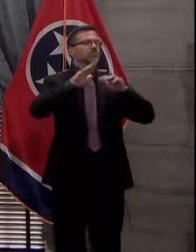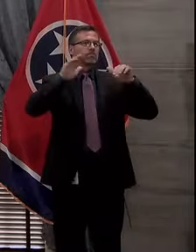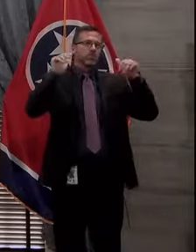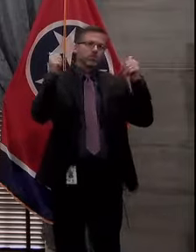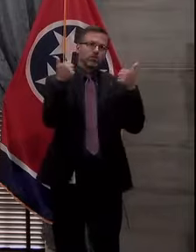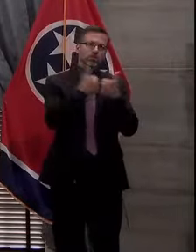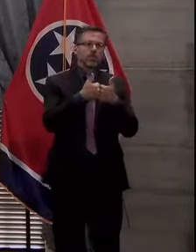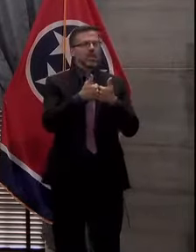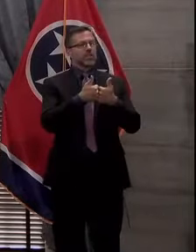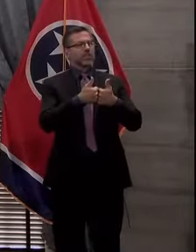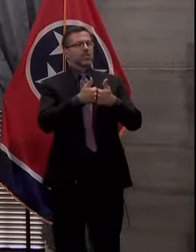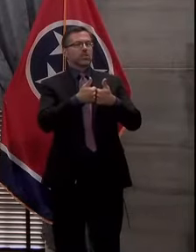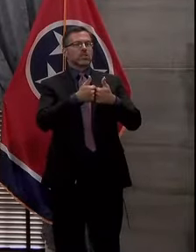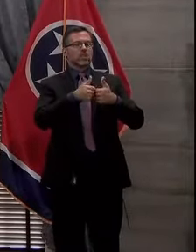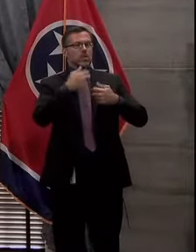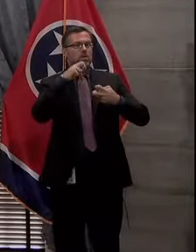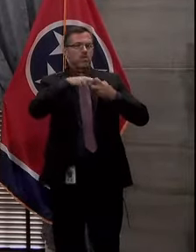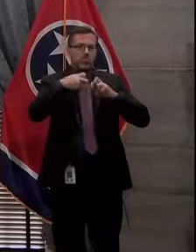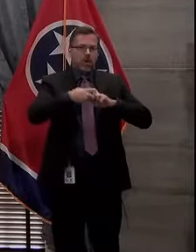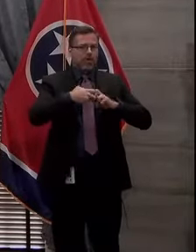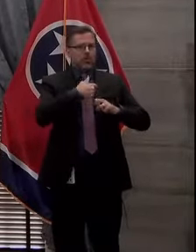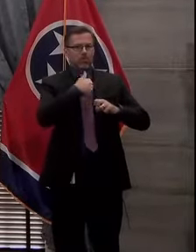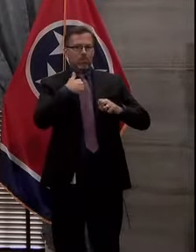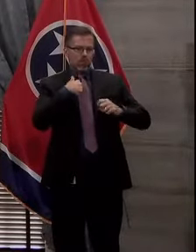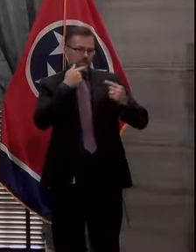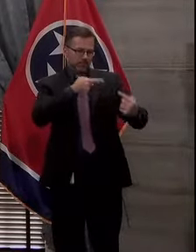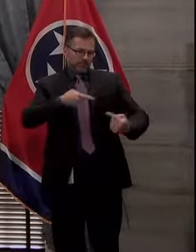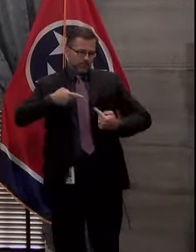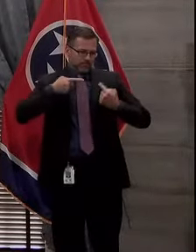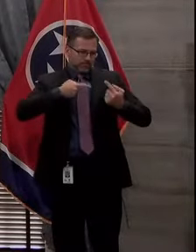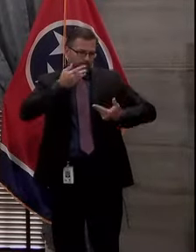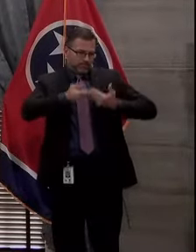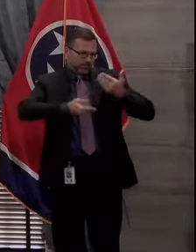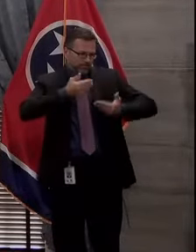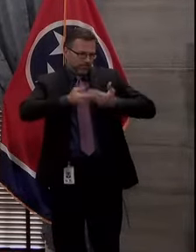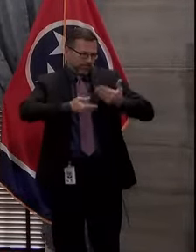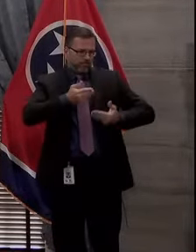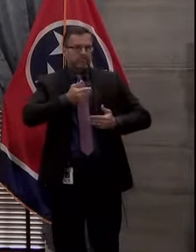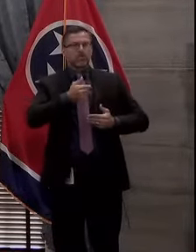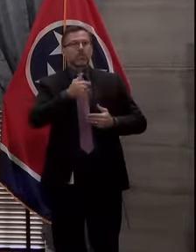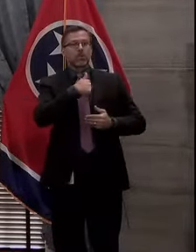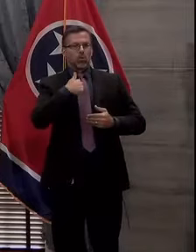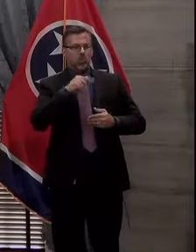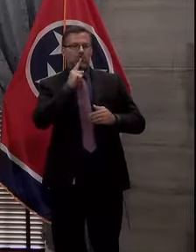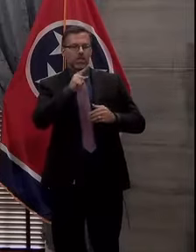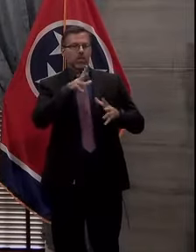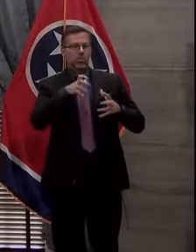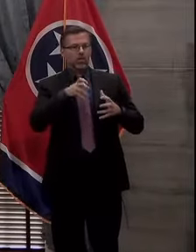And our administration takes this challenge very seriously. As the CDC notes,